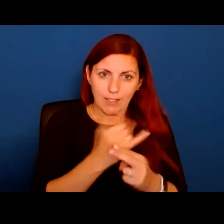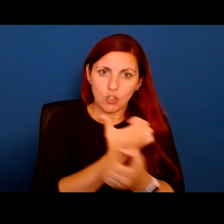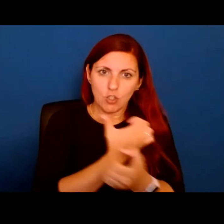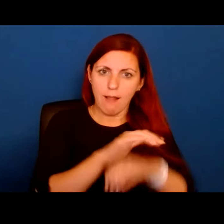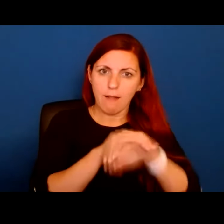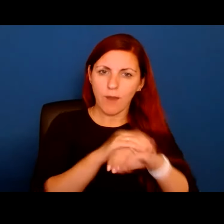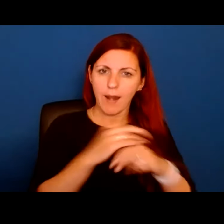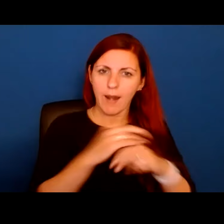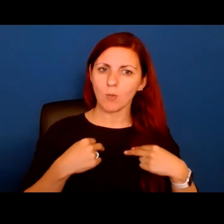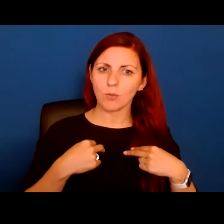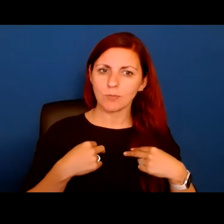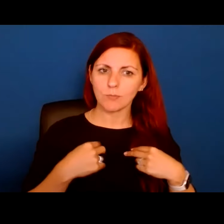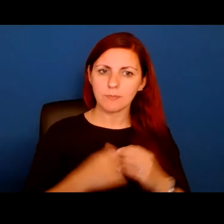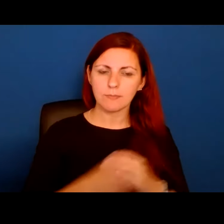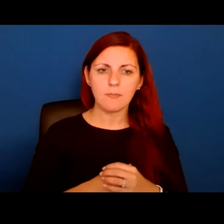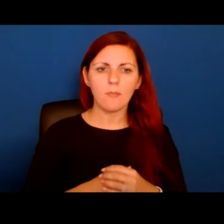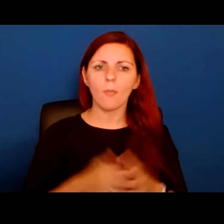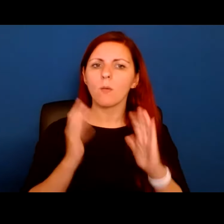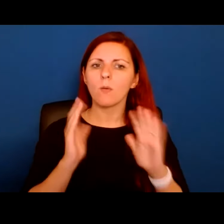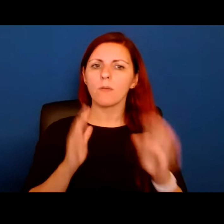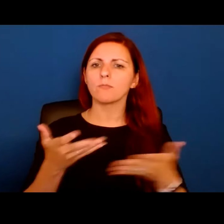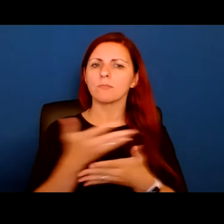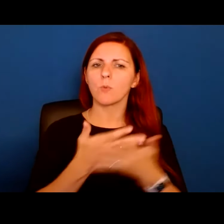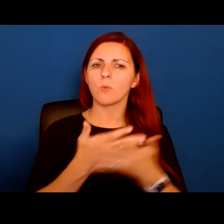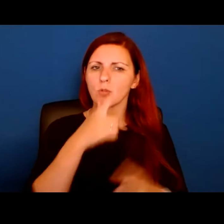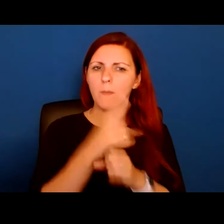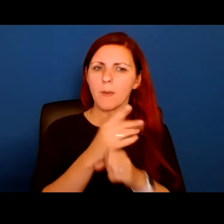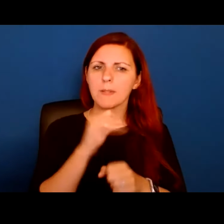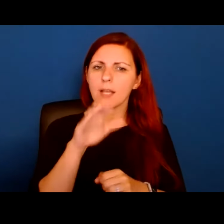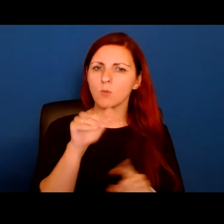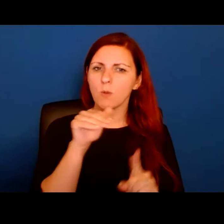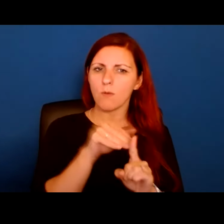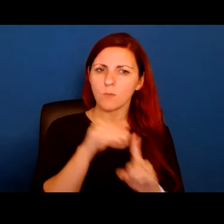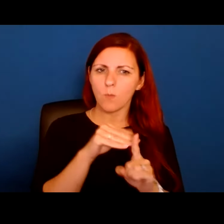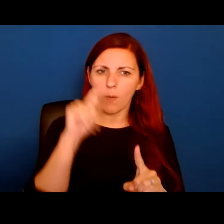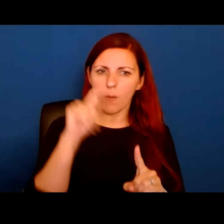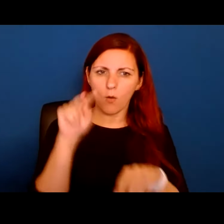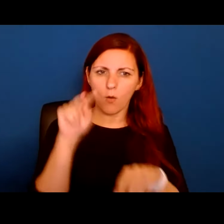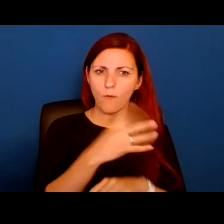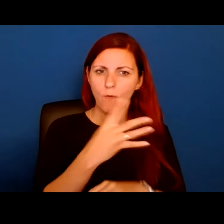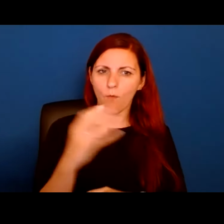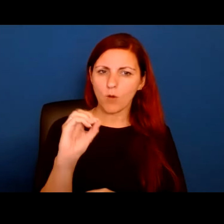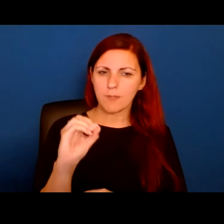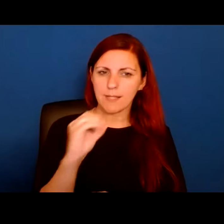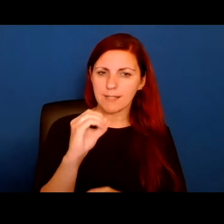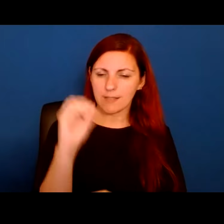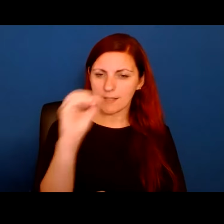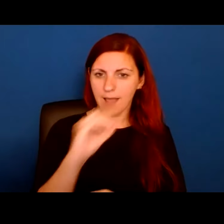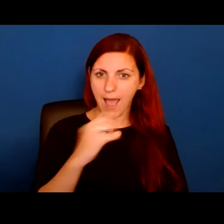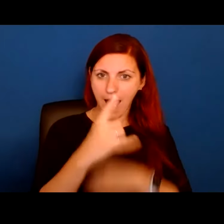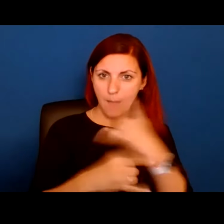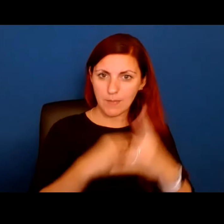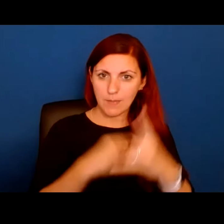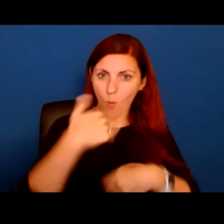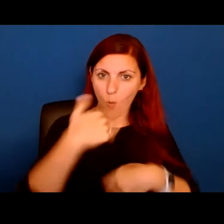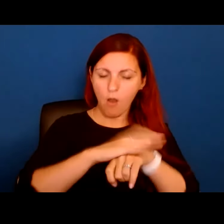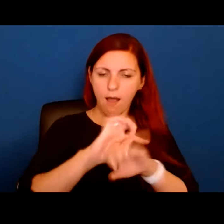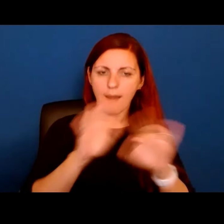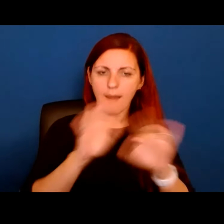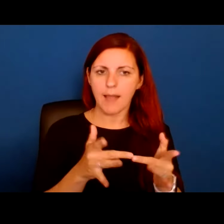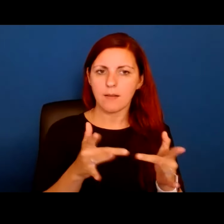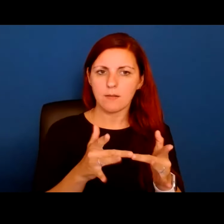And as we just go as we're discussing sexual harassment and recognize that over 40% of it occurs online, we've got to accept the truth that for